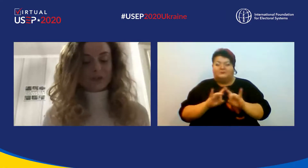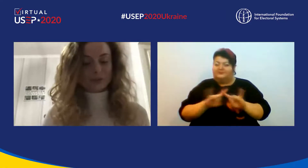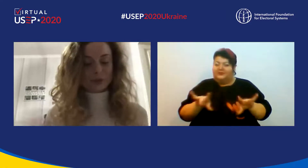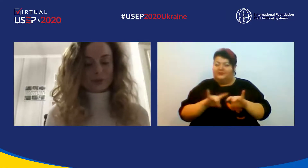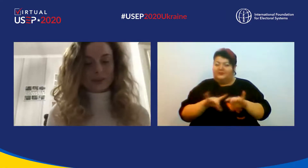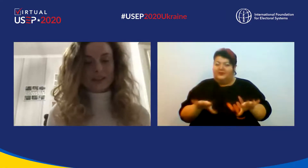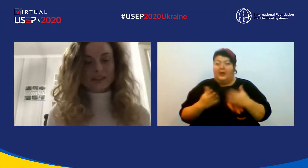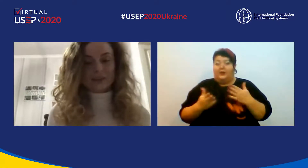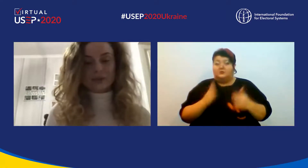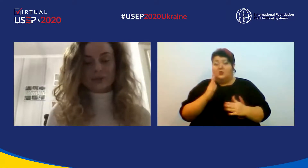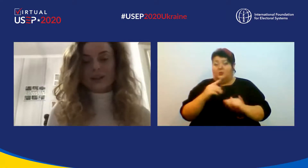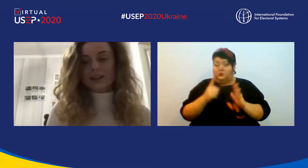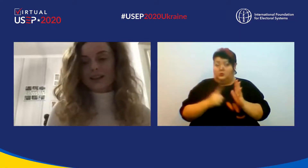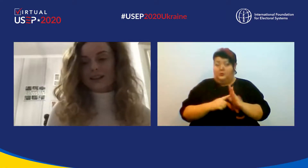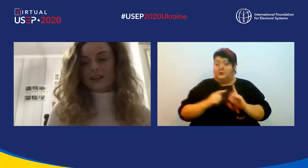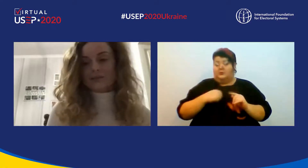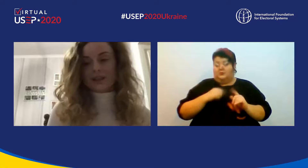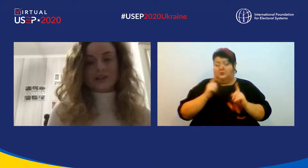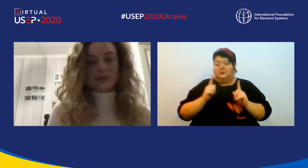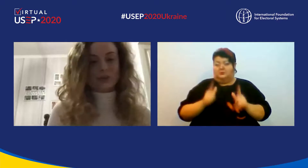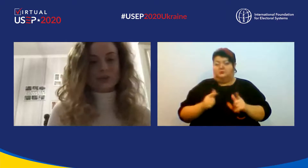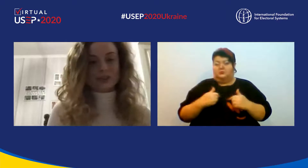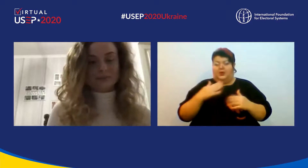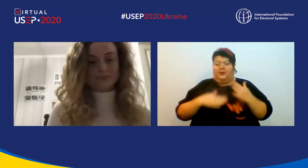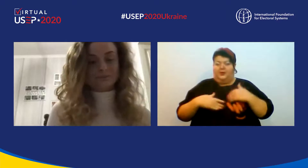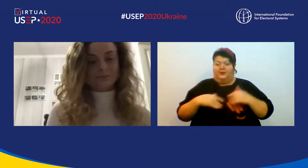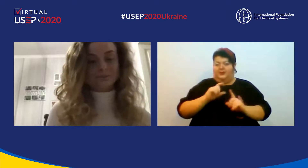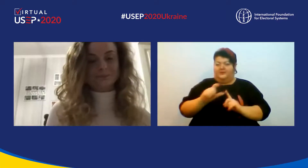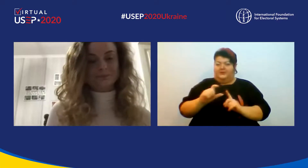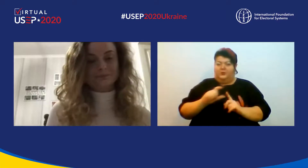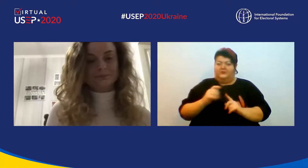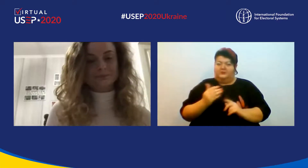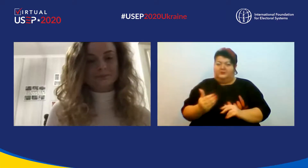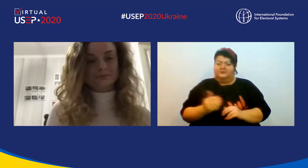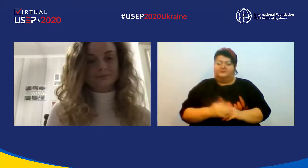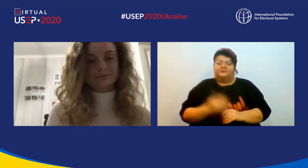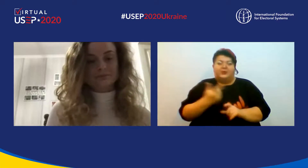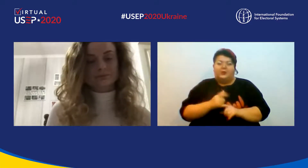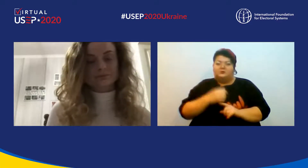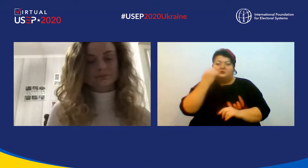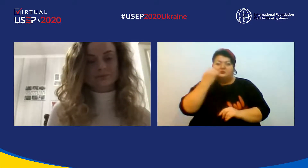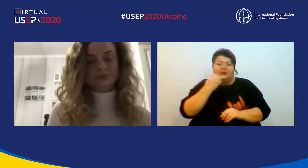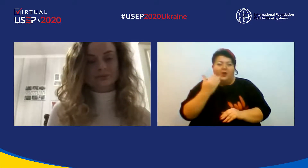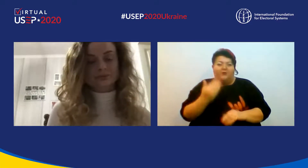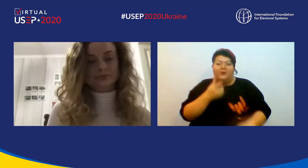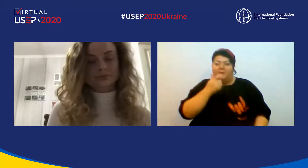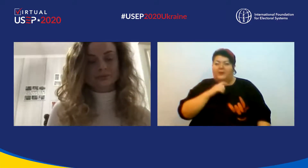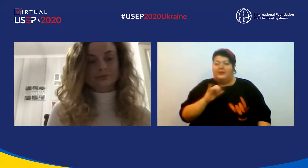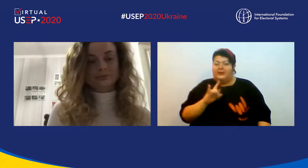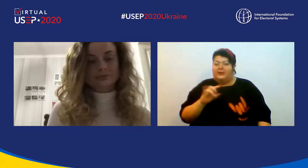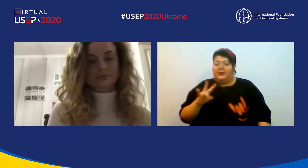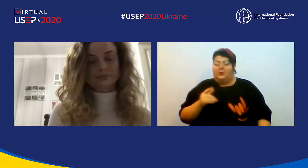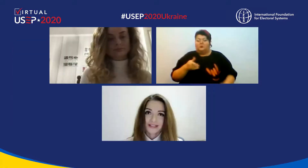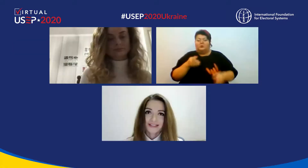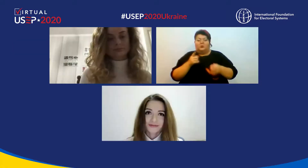is briefly about it. I would be happy to answer your questions if you have